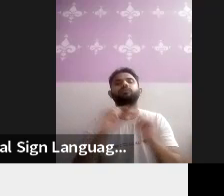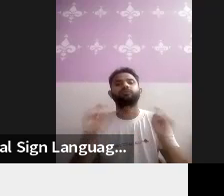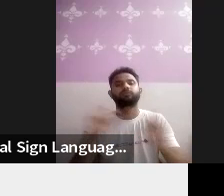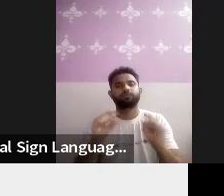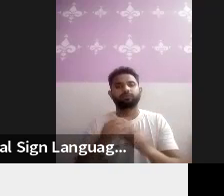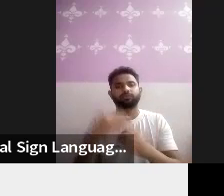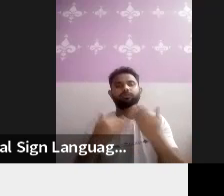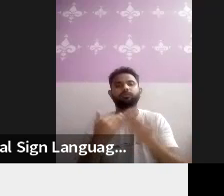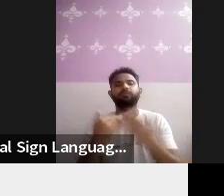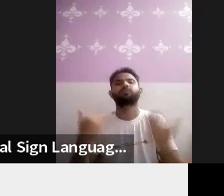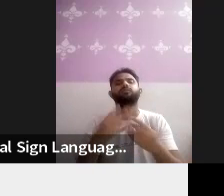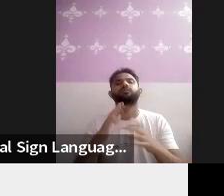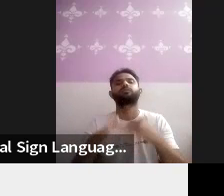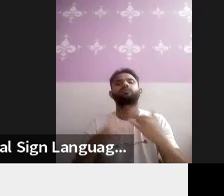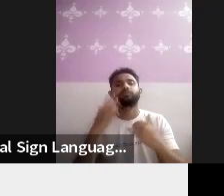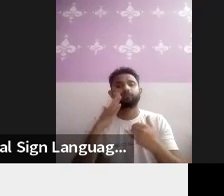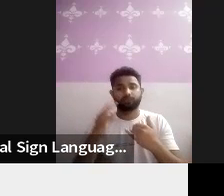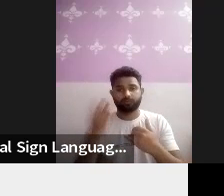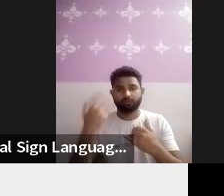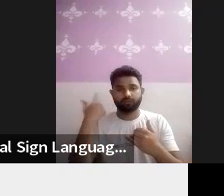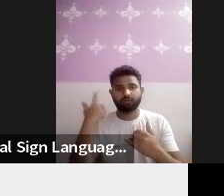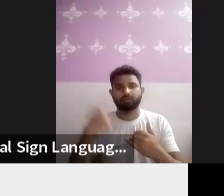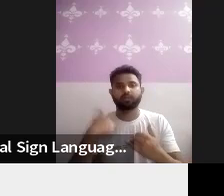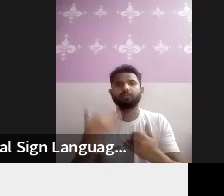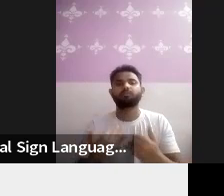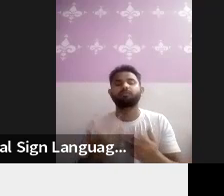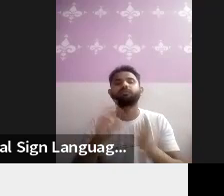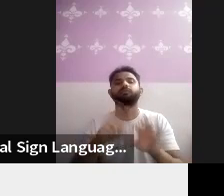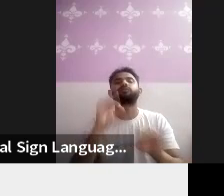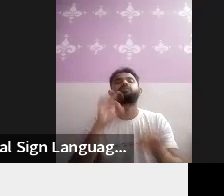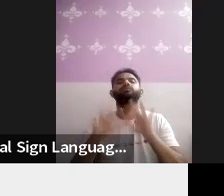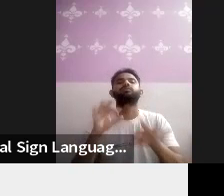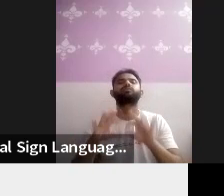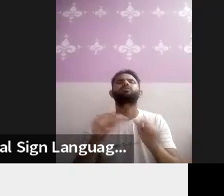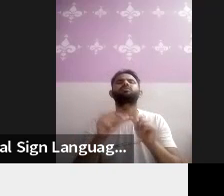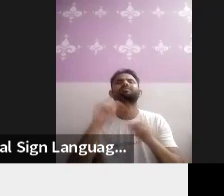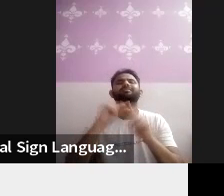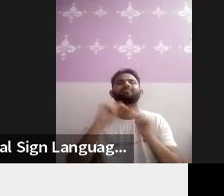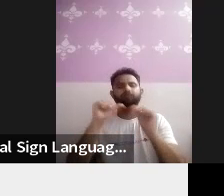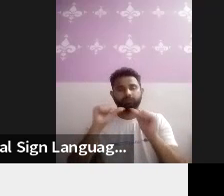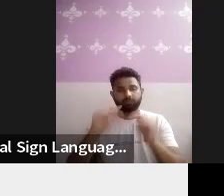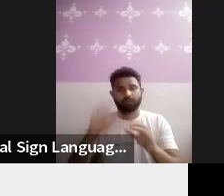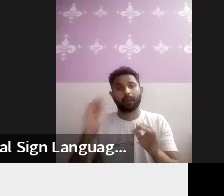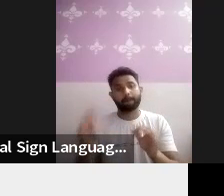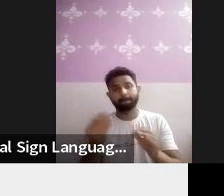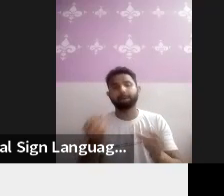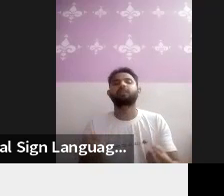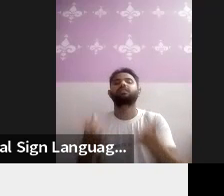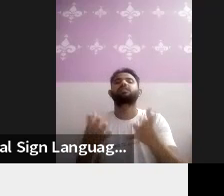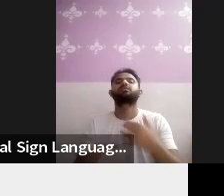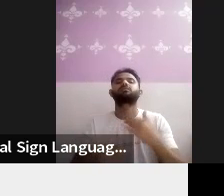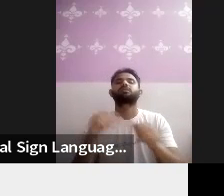available toilets. And if you're using a wheelchair or crutches, there's obviously there's a degree of